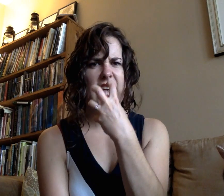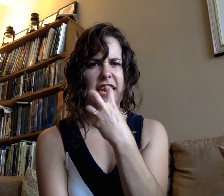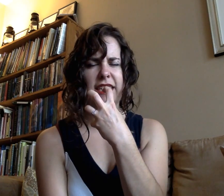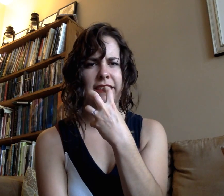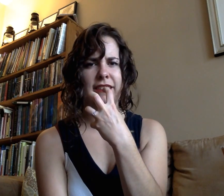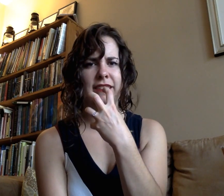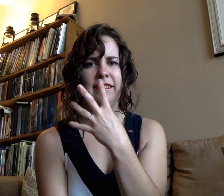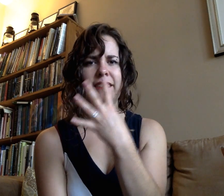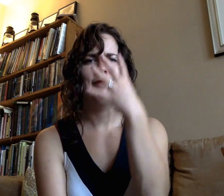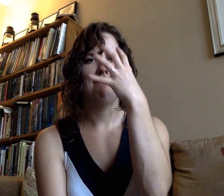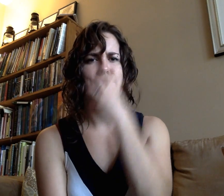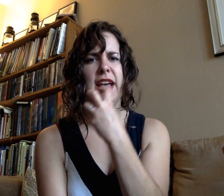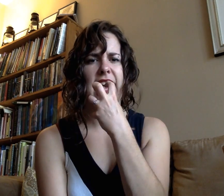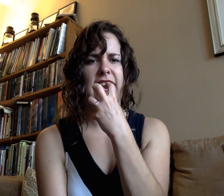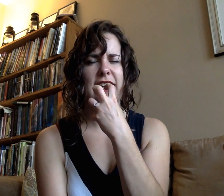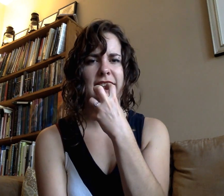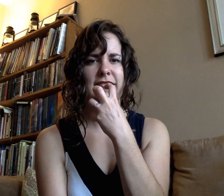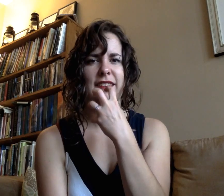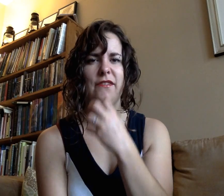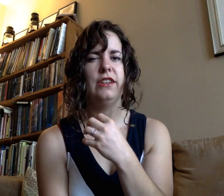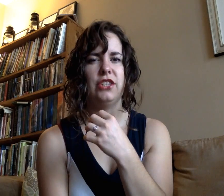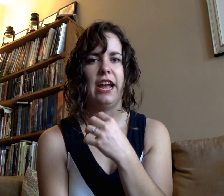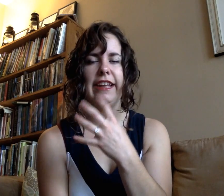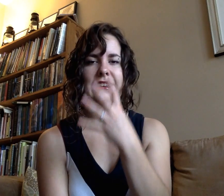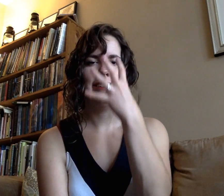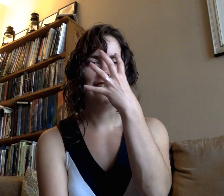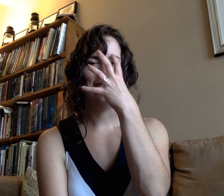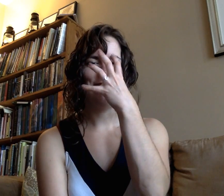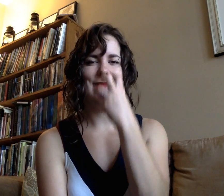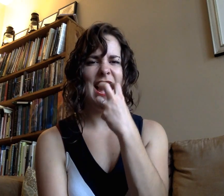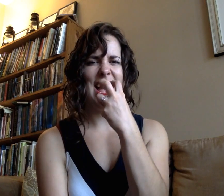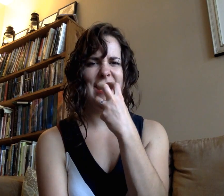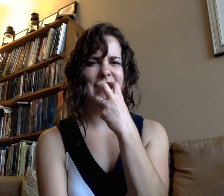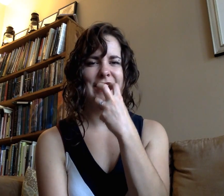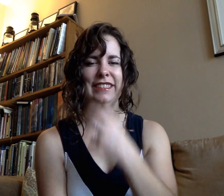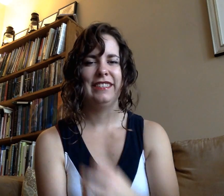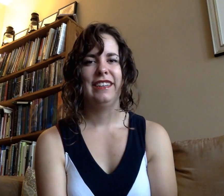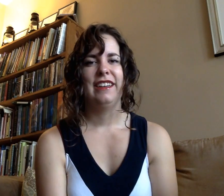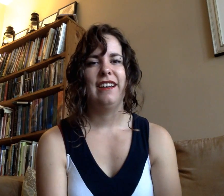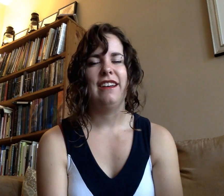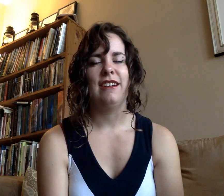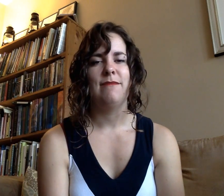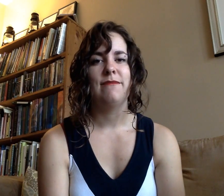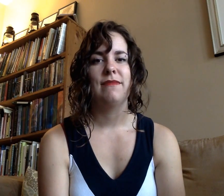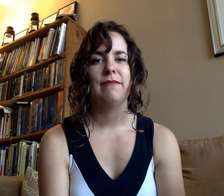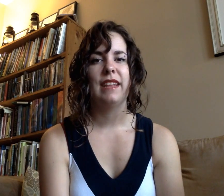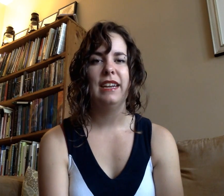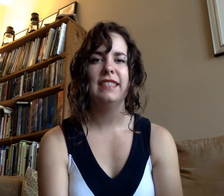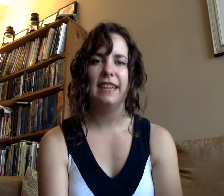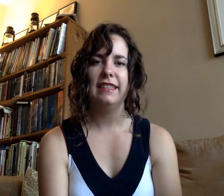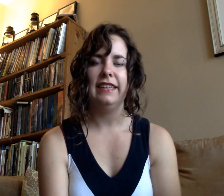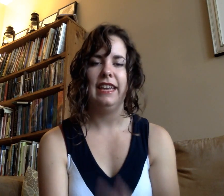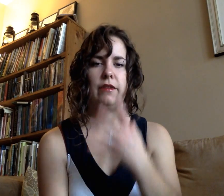Mad. Mad. Give it a try. Mad. And incidentally, if you were